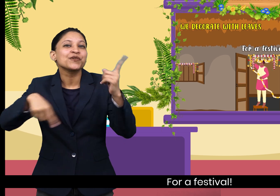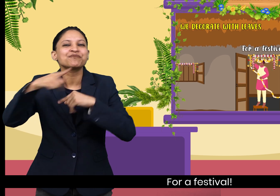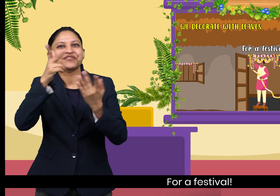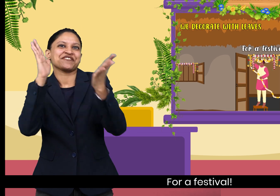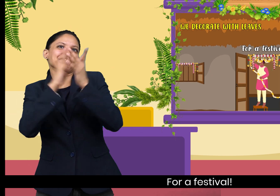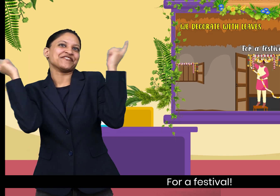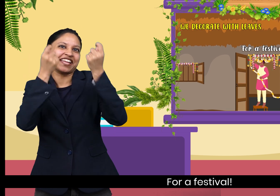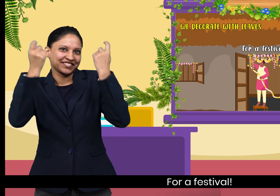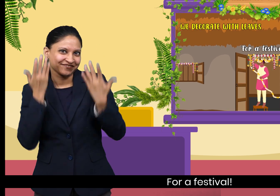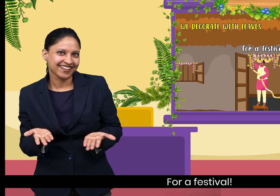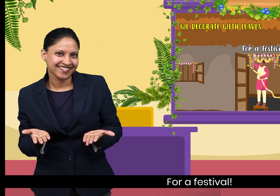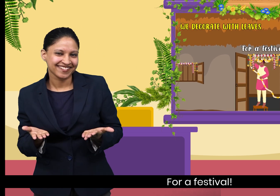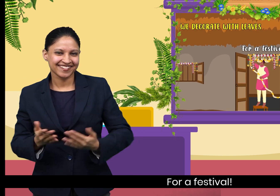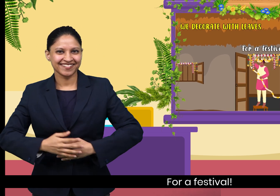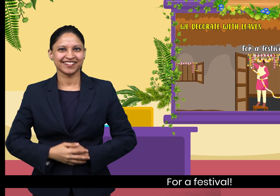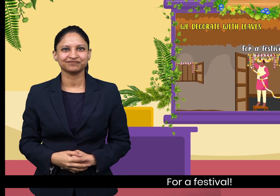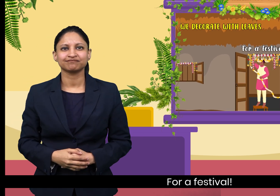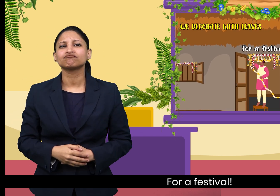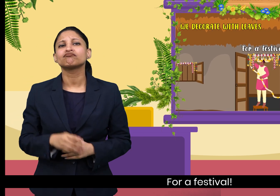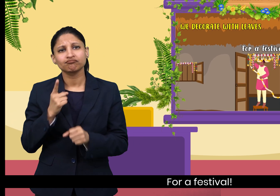For a festival.